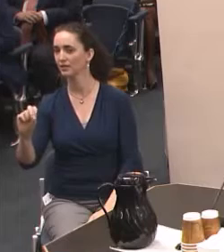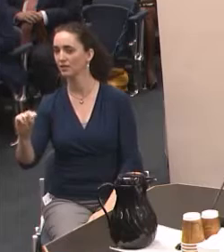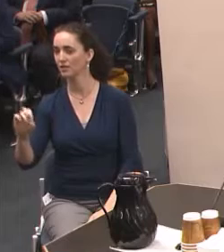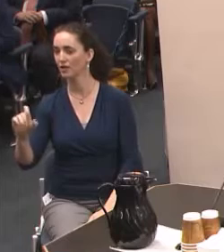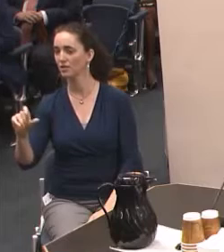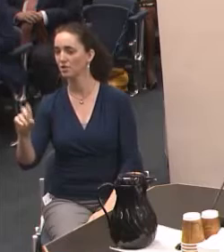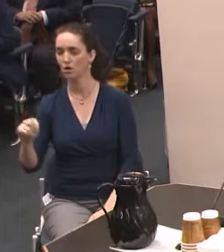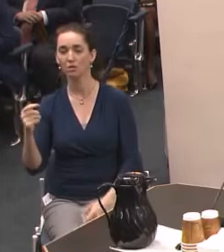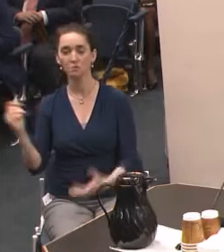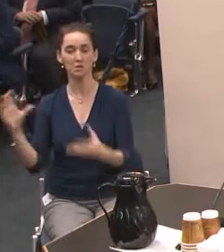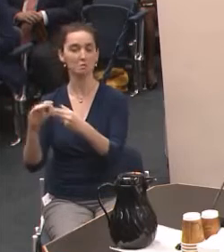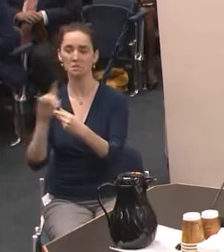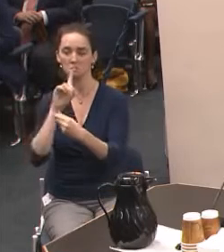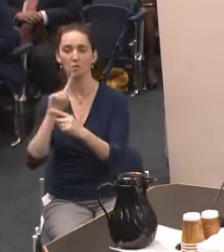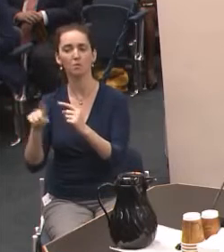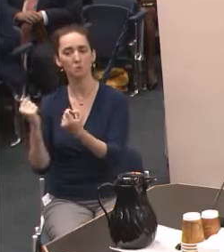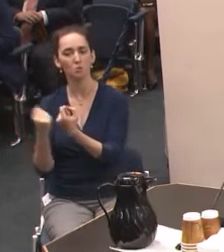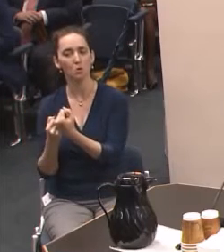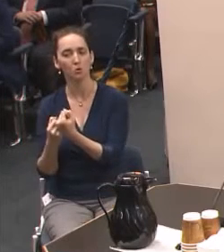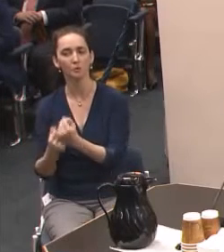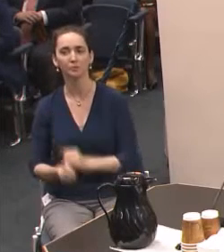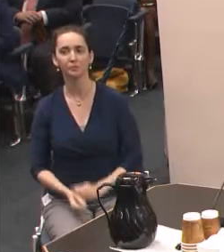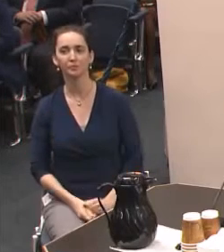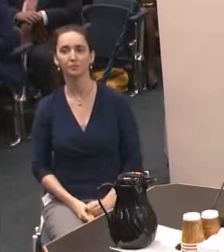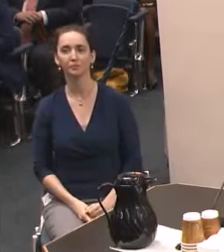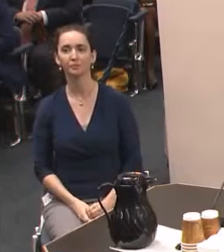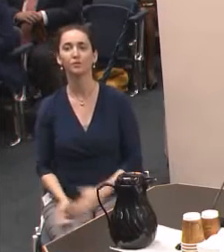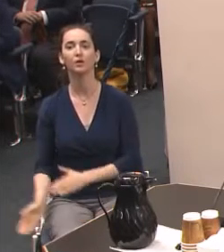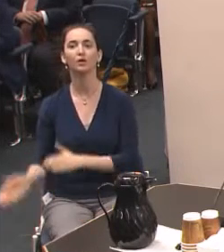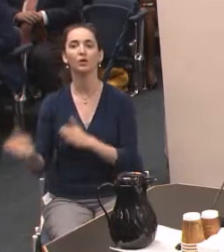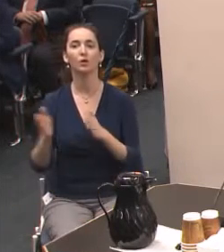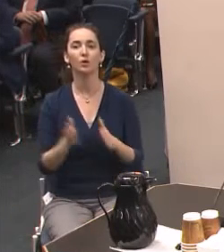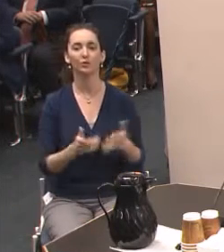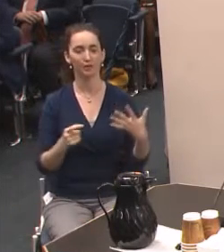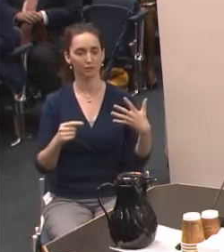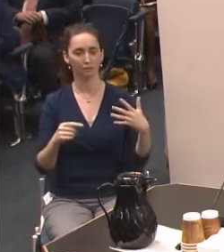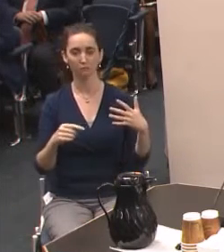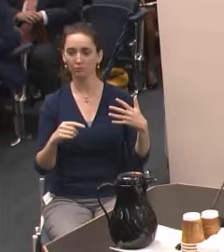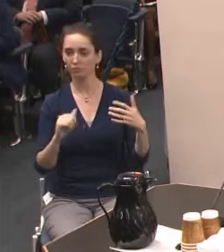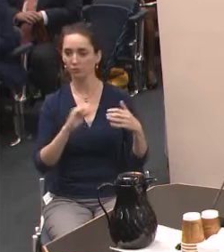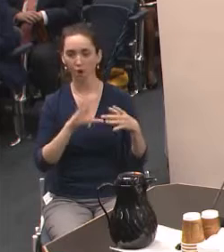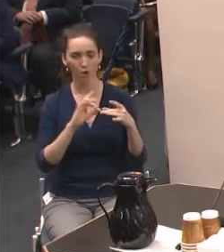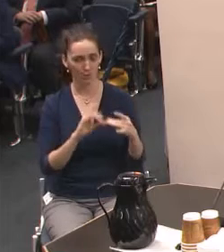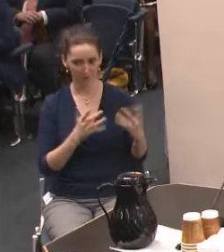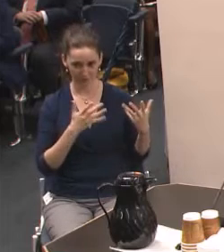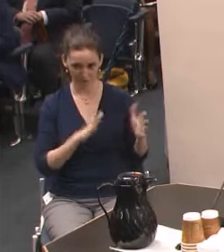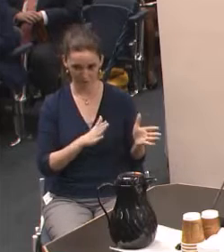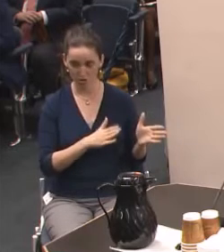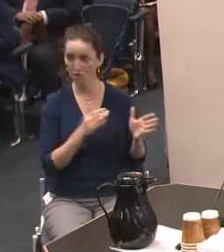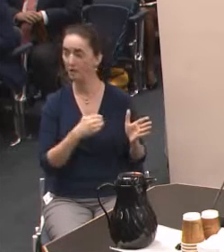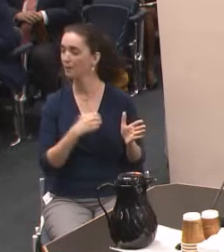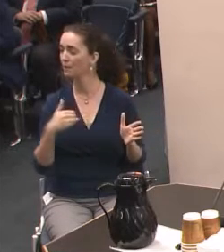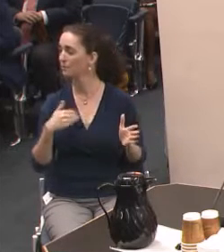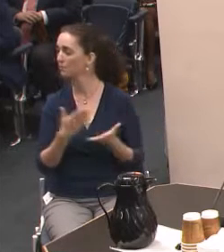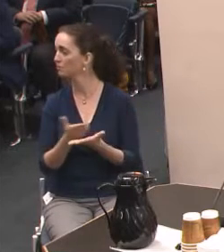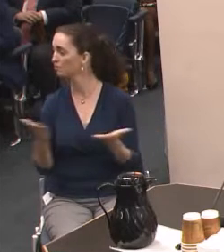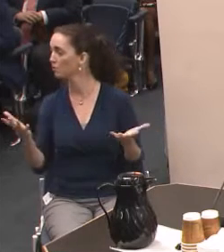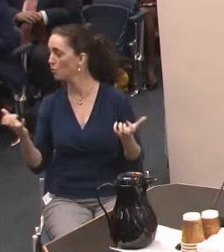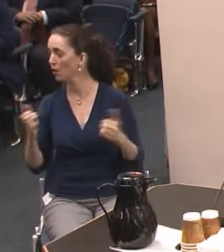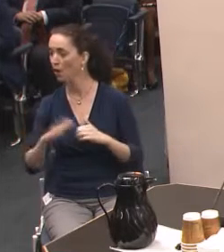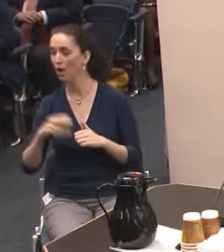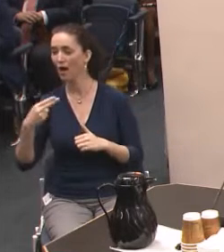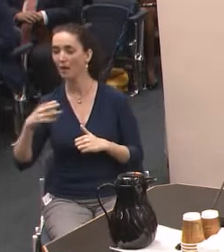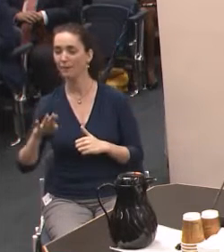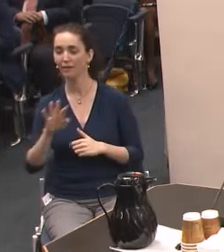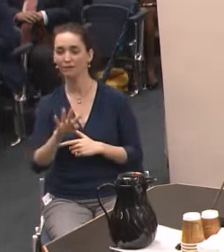in support who do not wish to speak. All right, the board is clear. Members, what's your pleasure on House